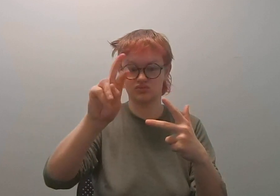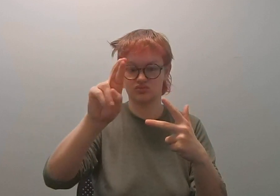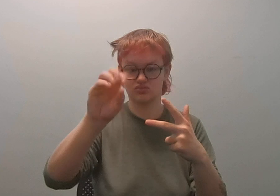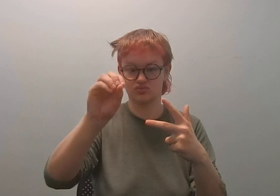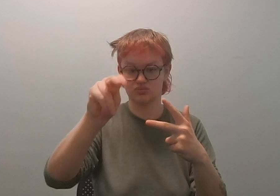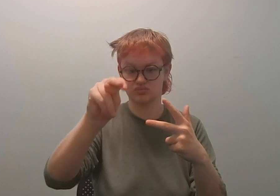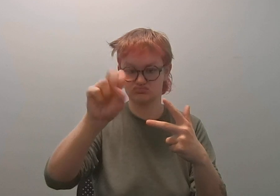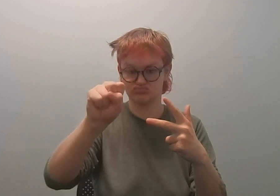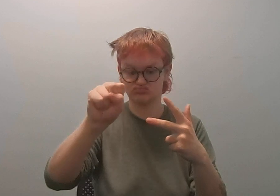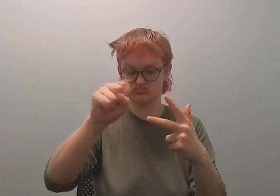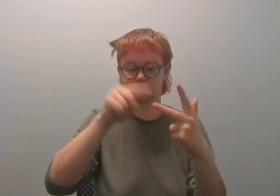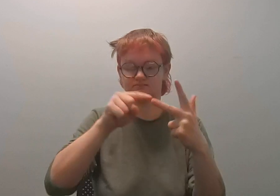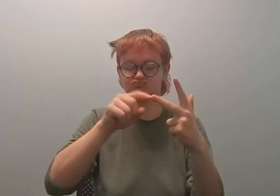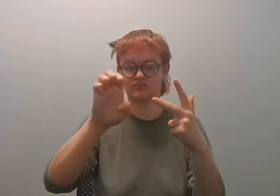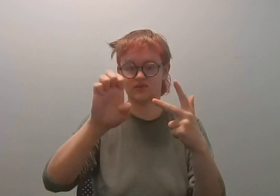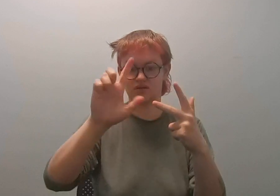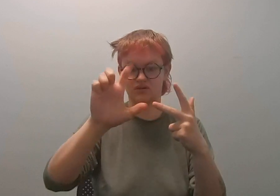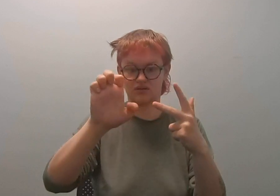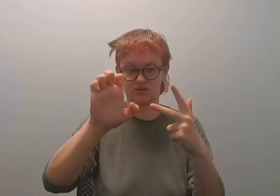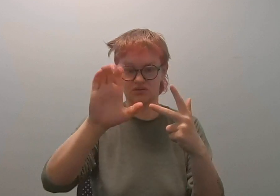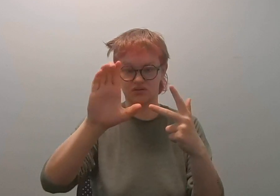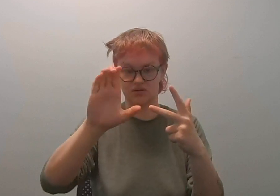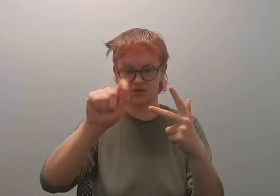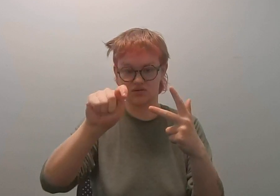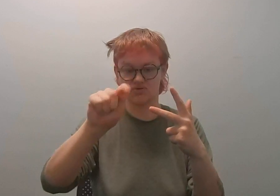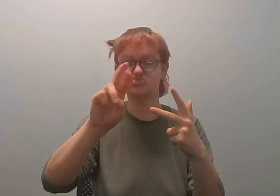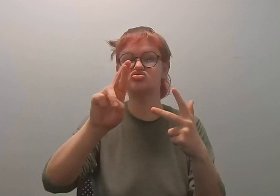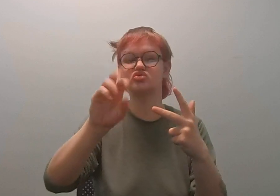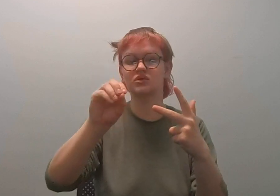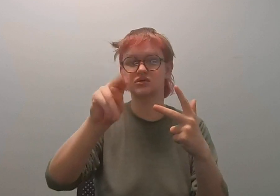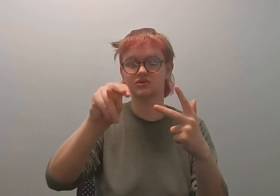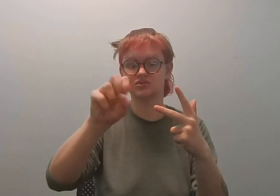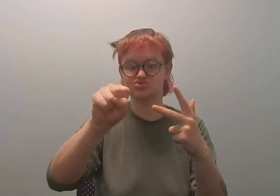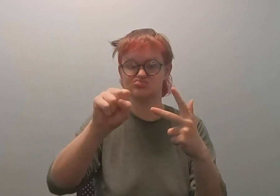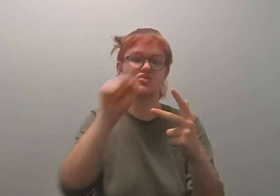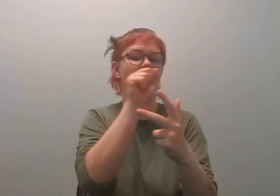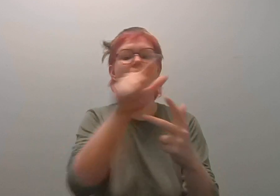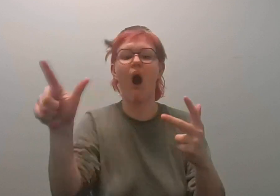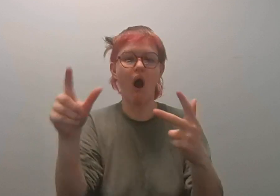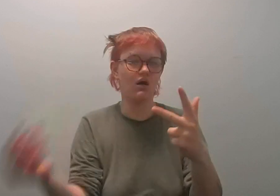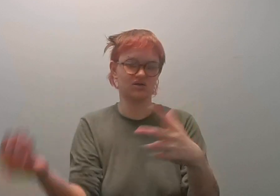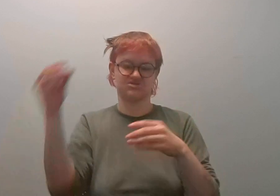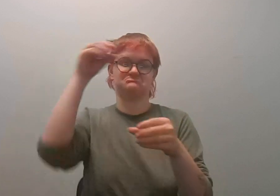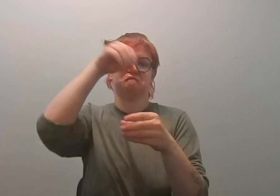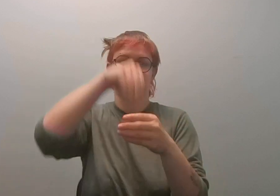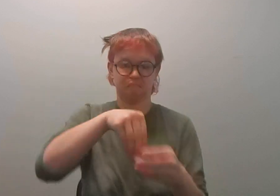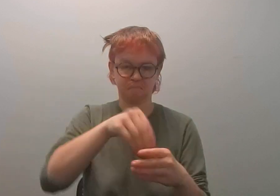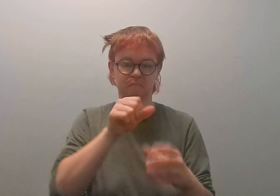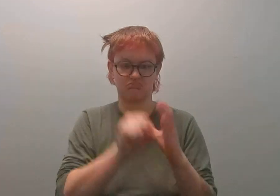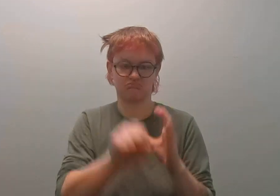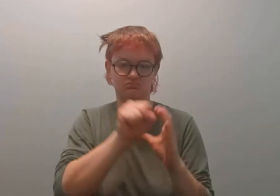atom. In the center of an atom, we have the nucleus, which is composed of protons and